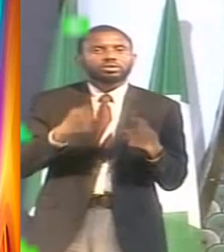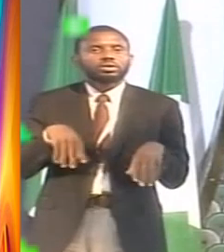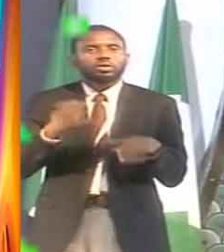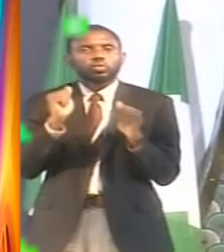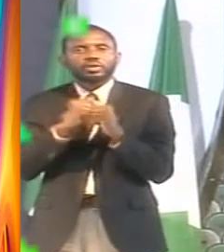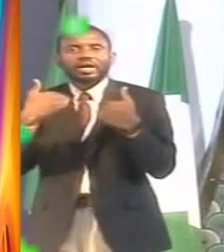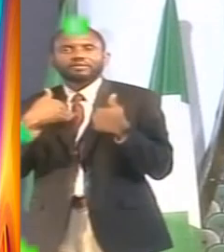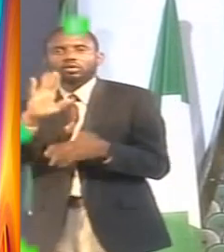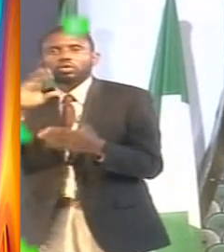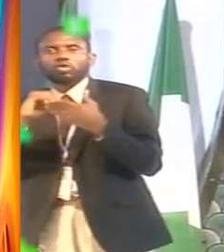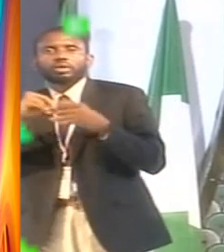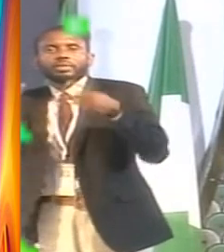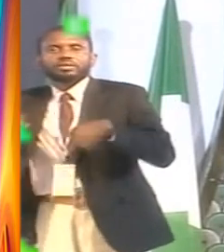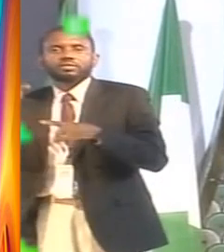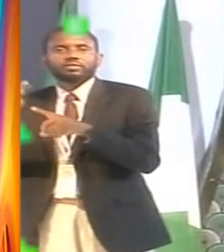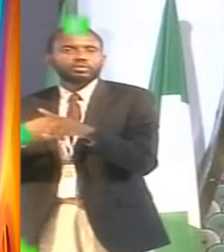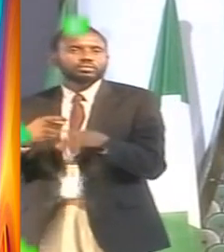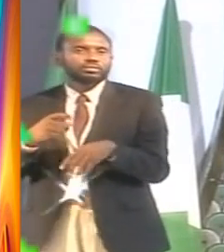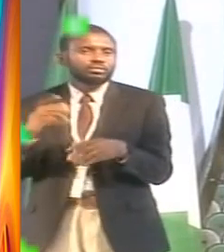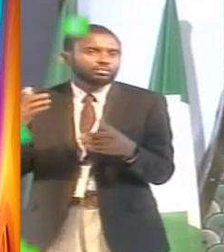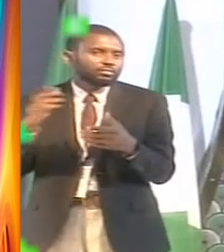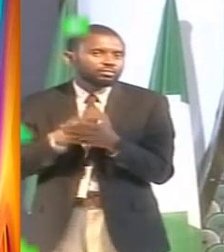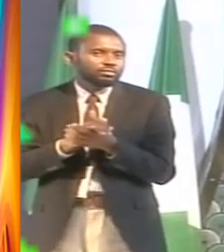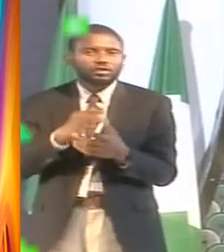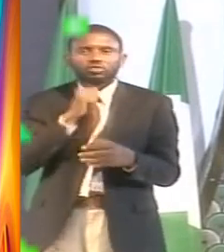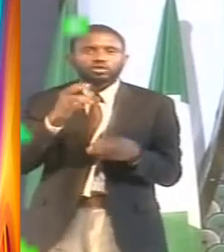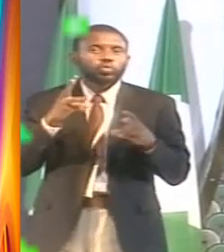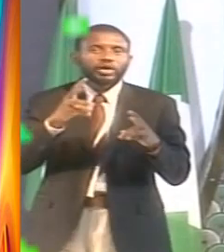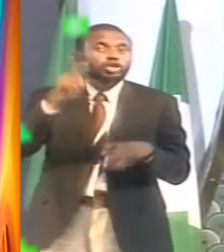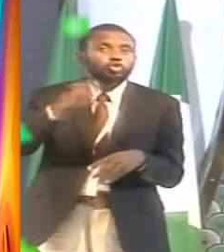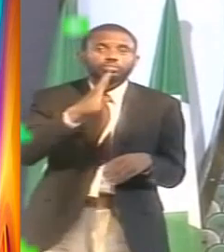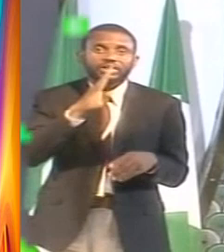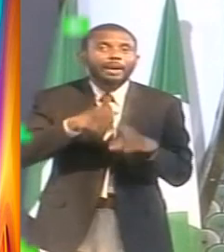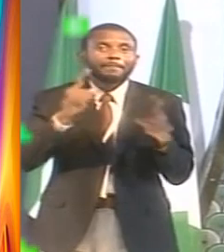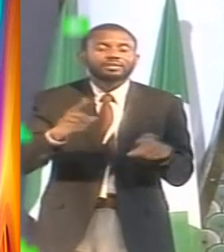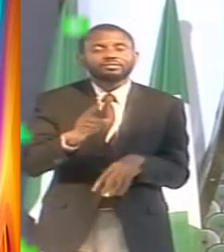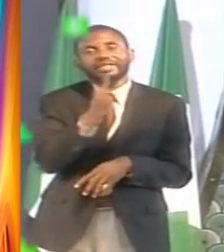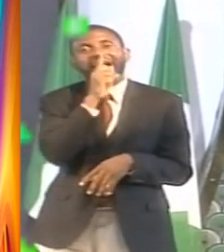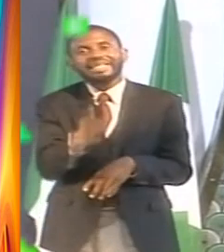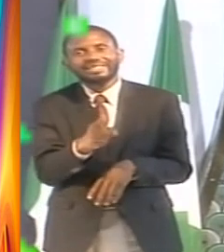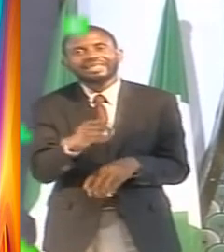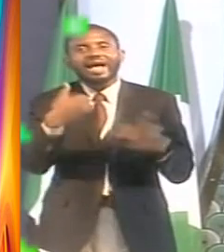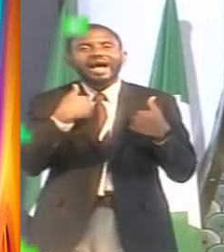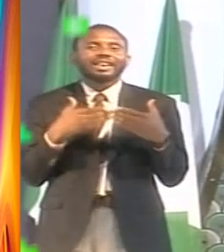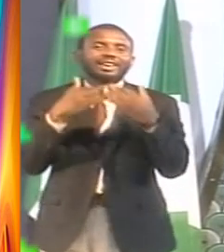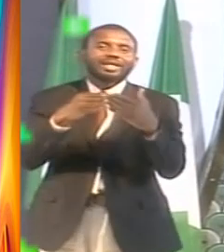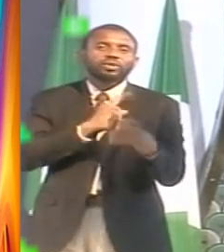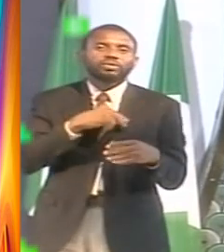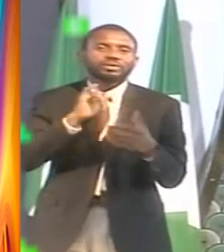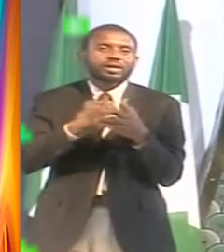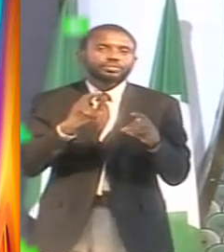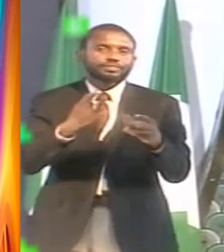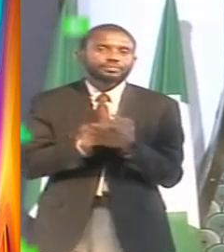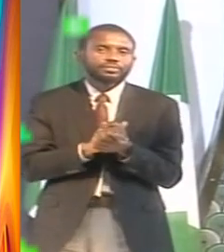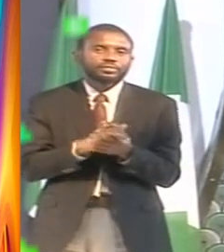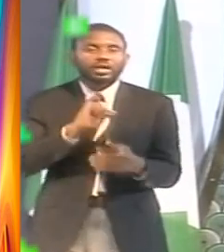having your own person in power. It's not the way to go, but the reality has led us otherwise. So I